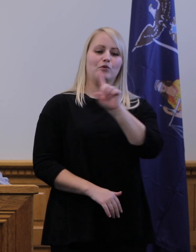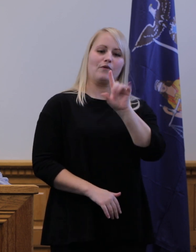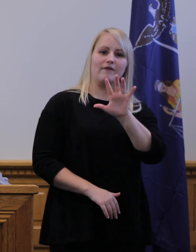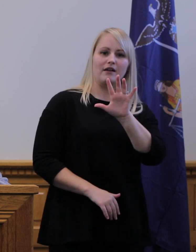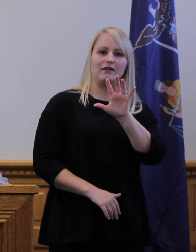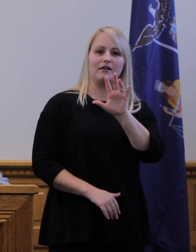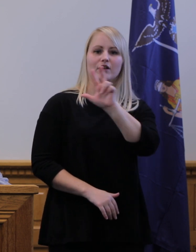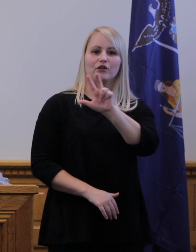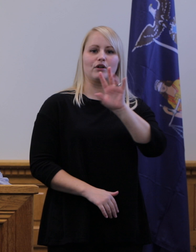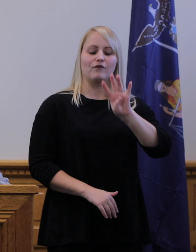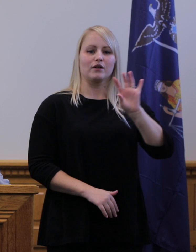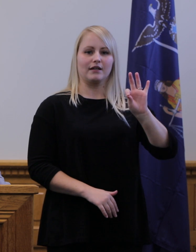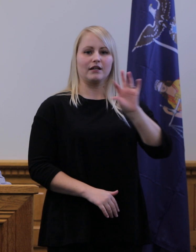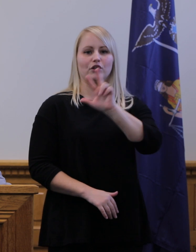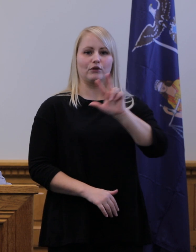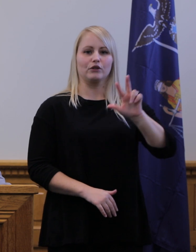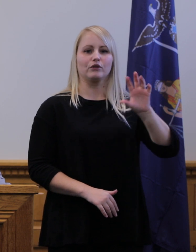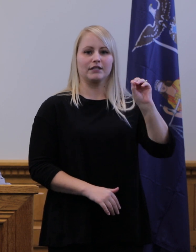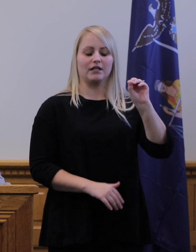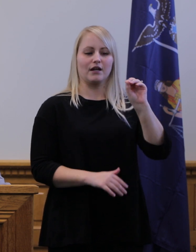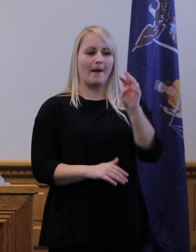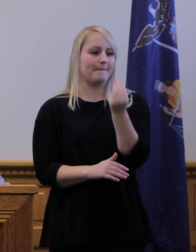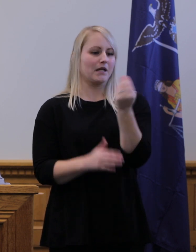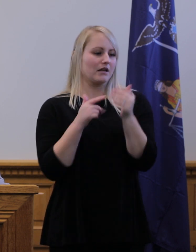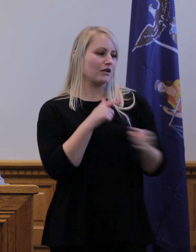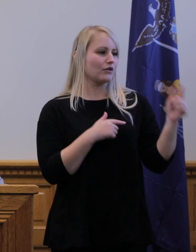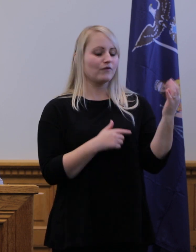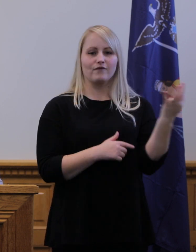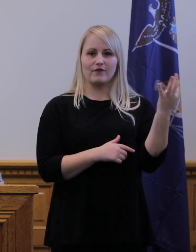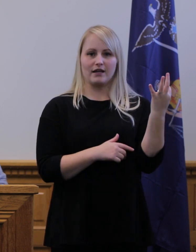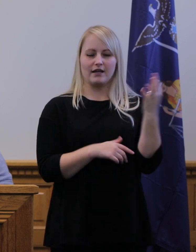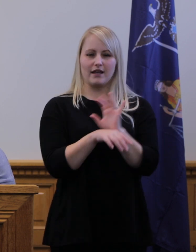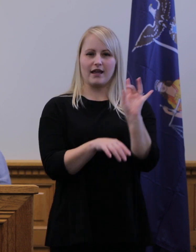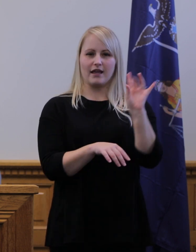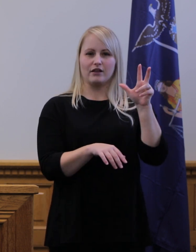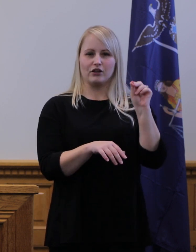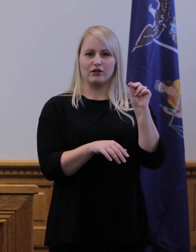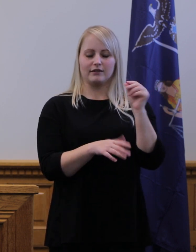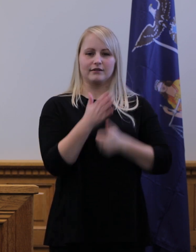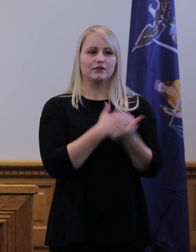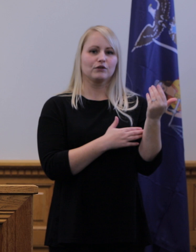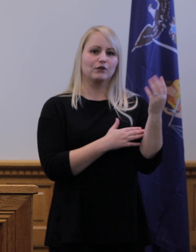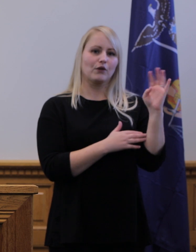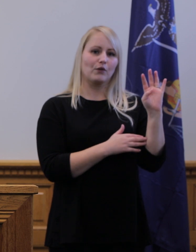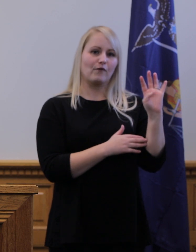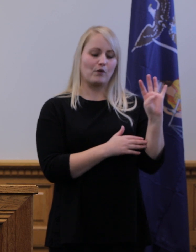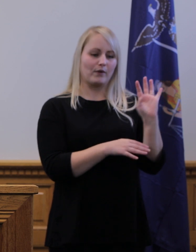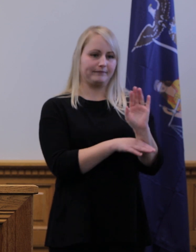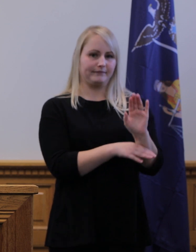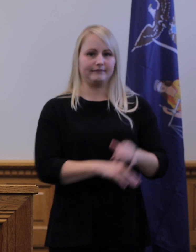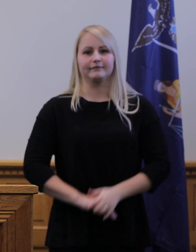315-349-3330 Monday through Friday between 8:30 a.m. and 4 p.m. Thank you.